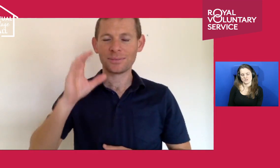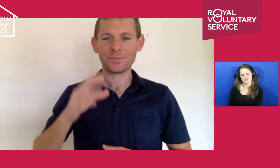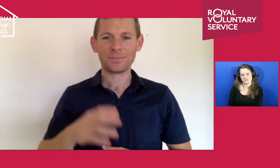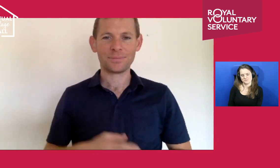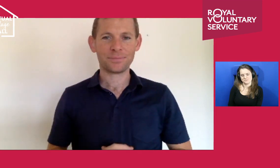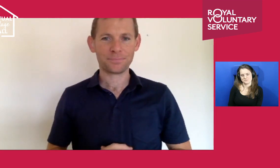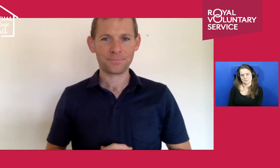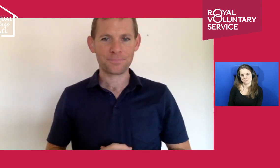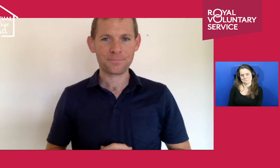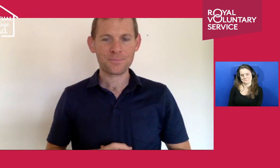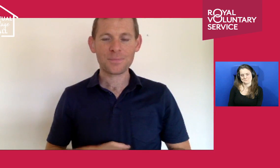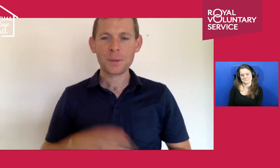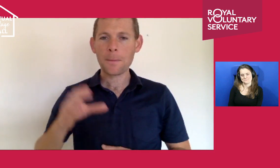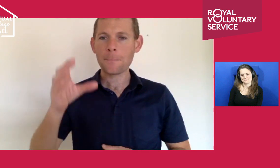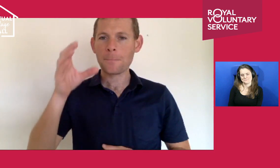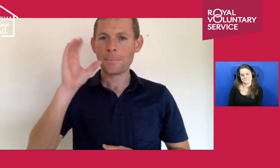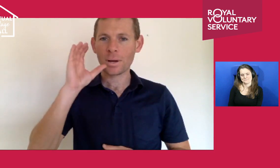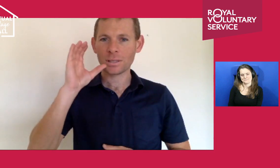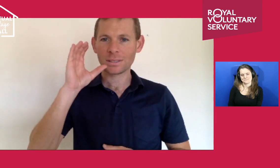Or bottle.